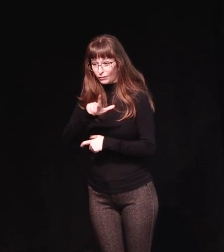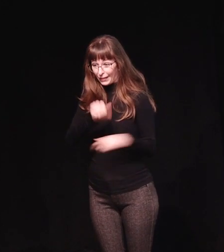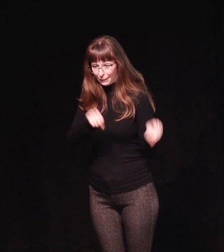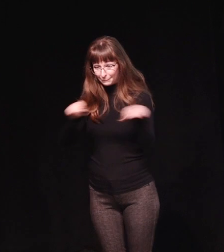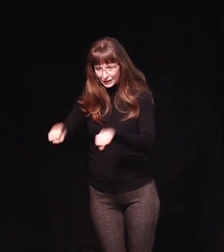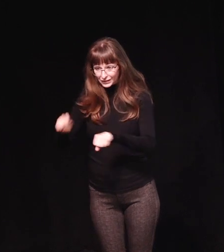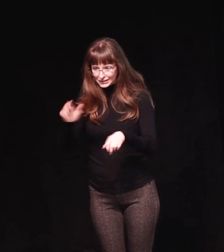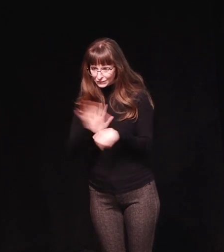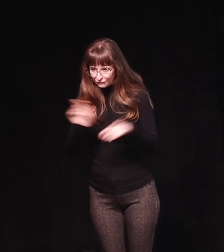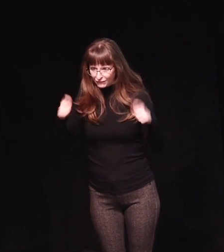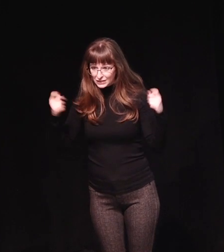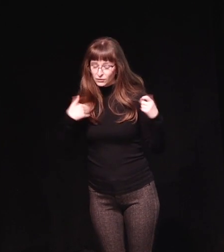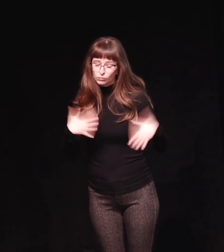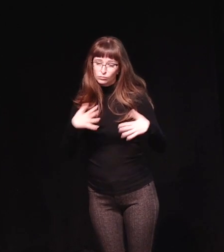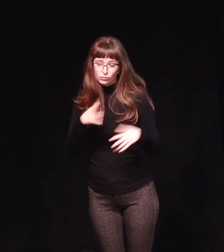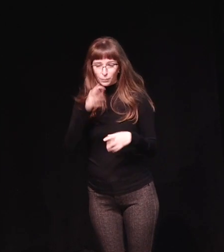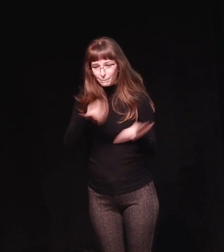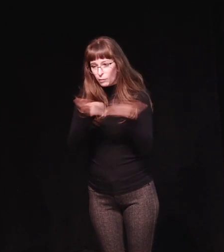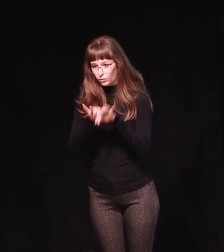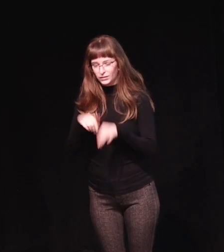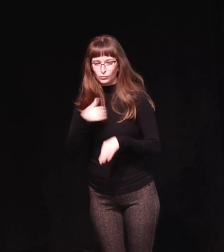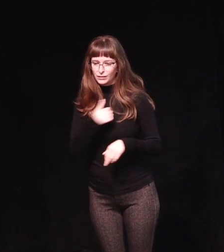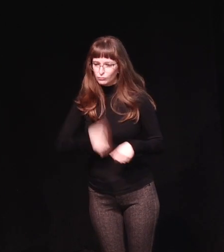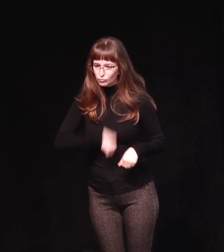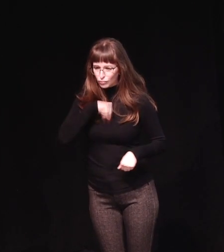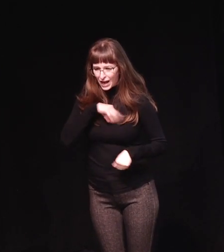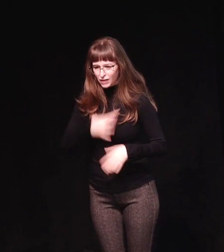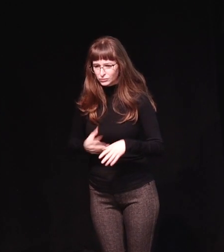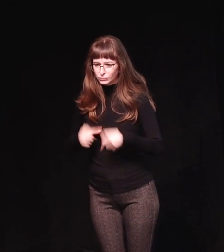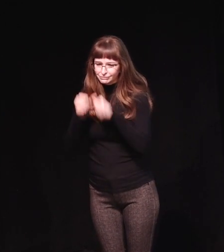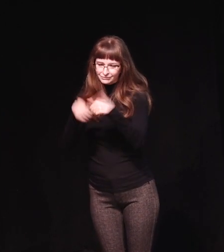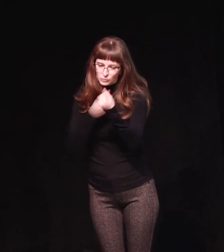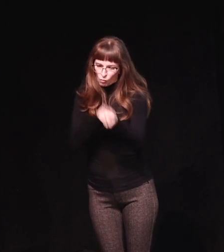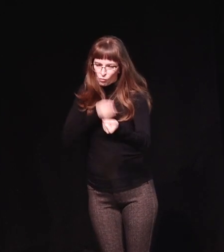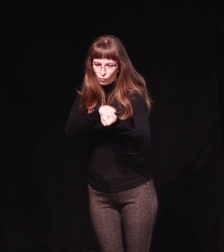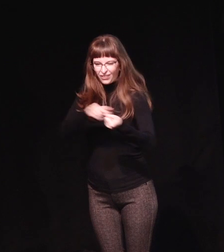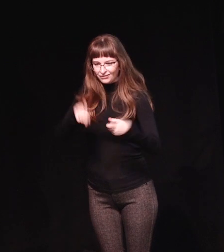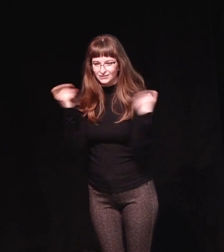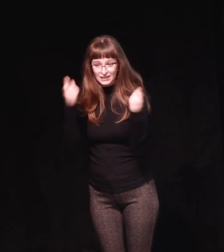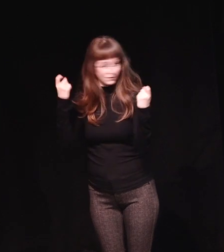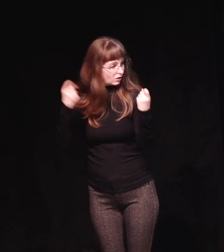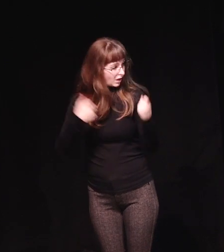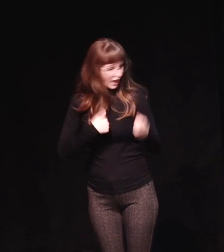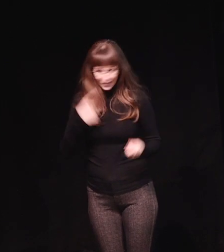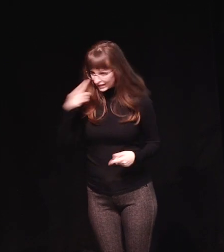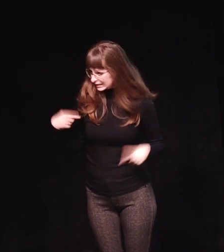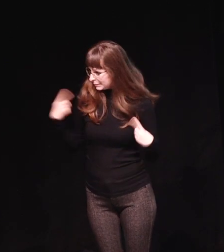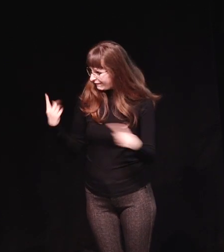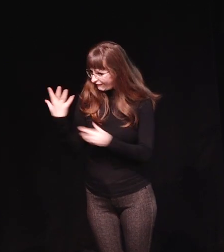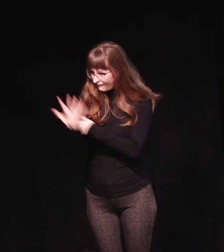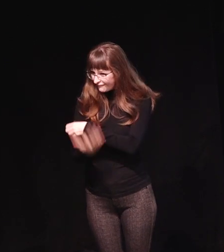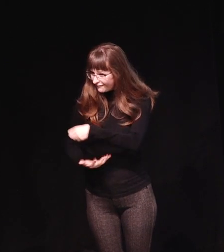efforts in this area. We are so proud to continue our long-standing partnership with the festival, which I think began 5 years